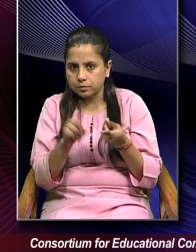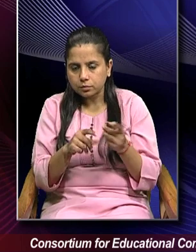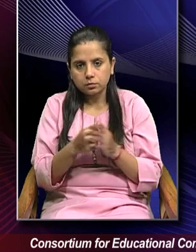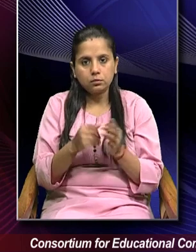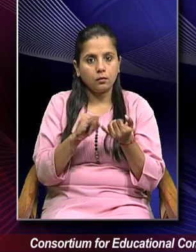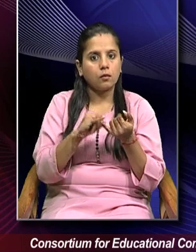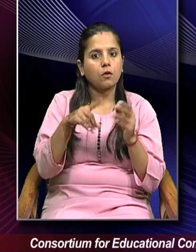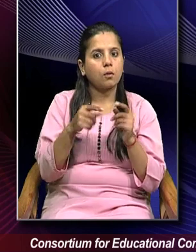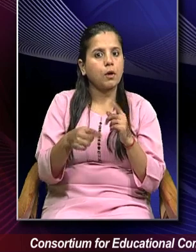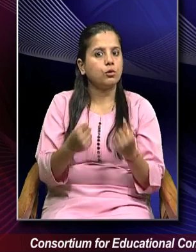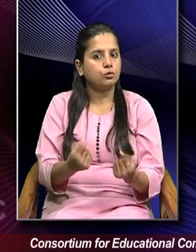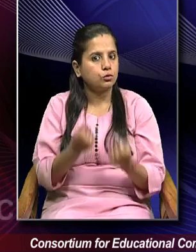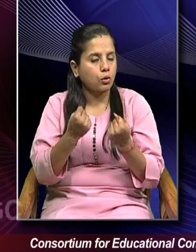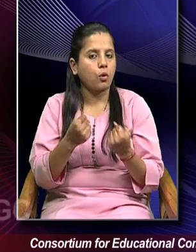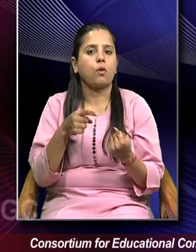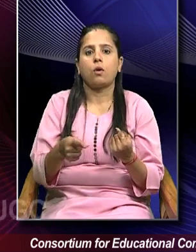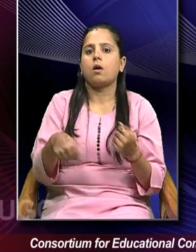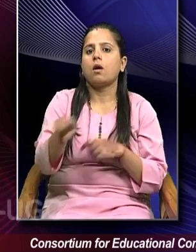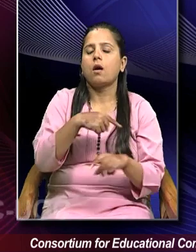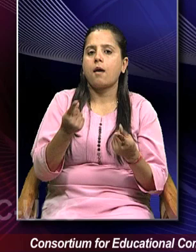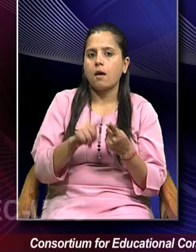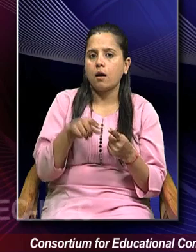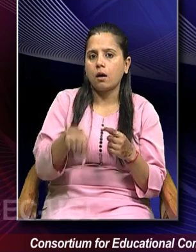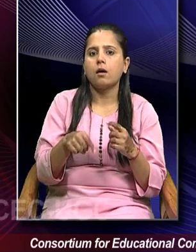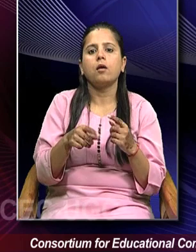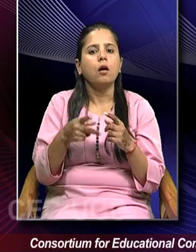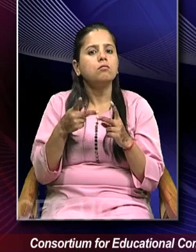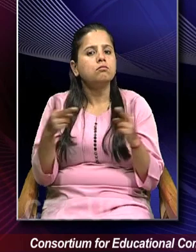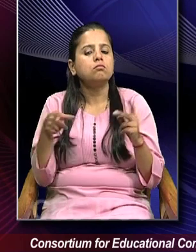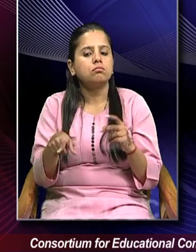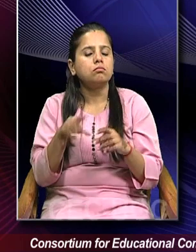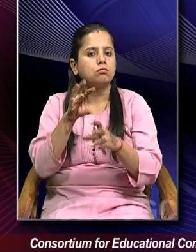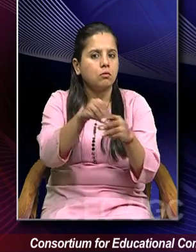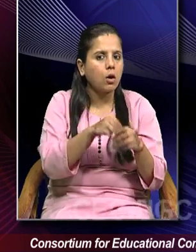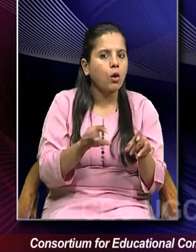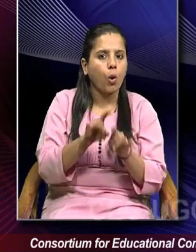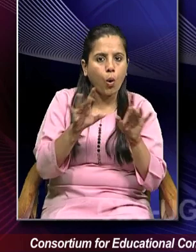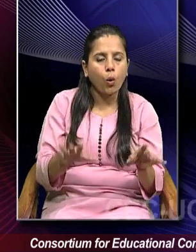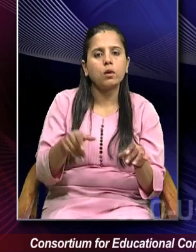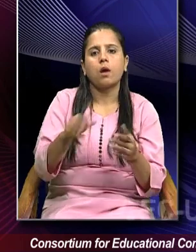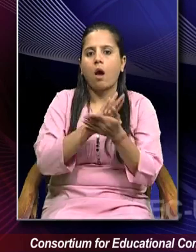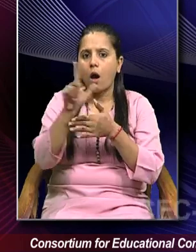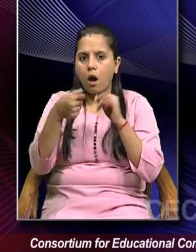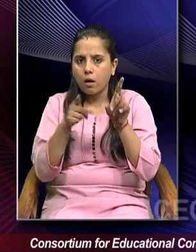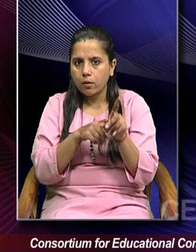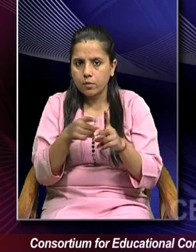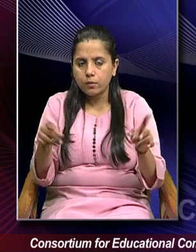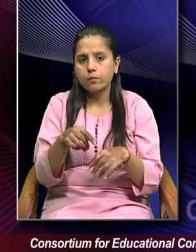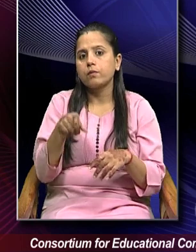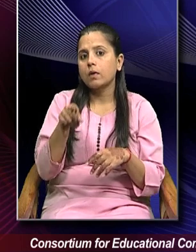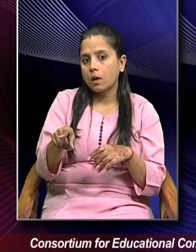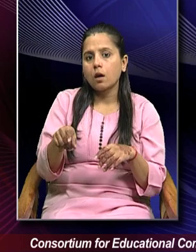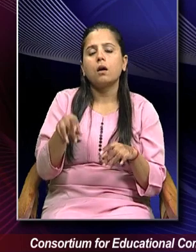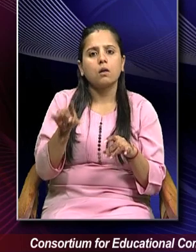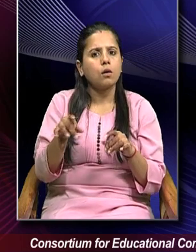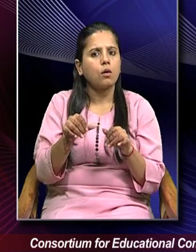Serbia became stronger and decided to foment trouble among the Croats and Serbs inside Austria-Hungary, while Austrians were equally ready